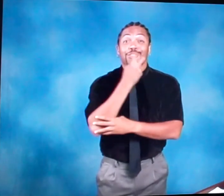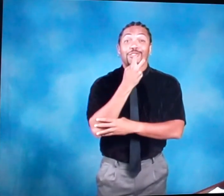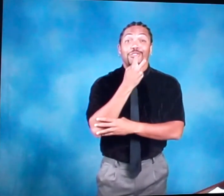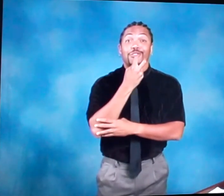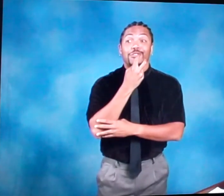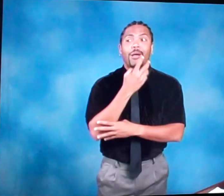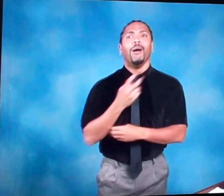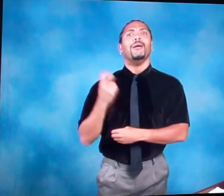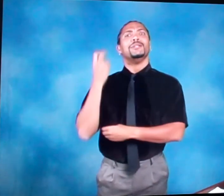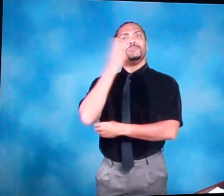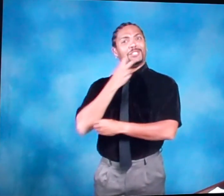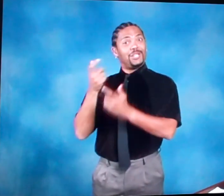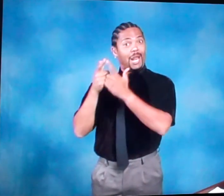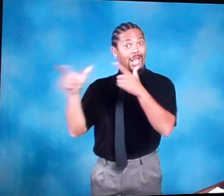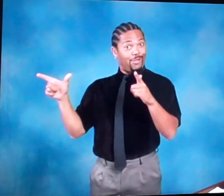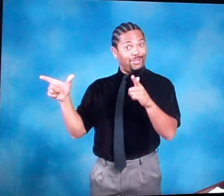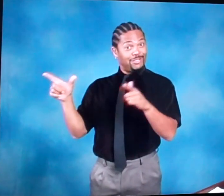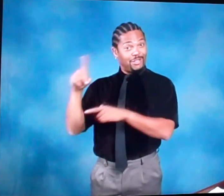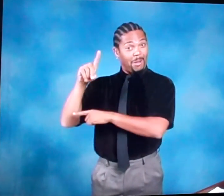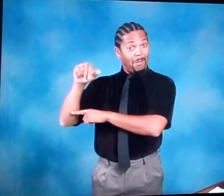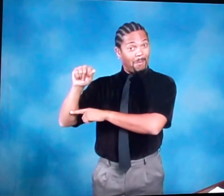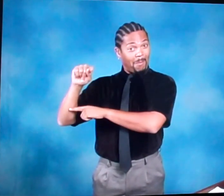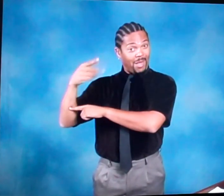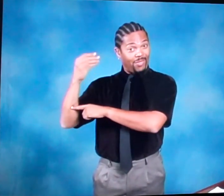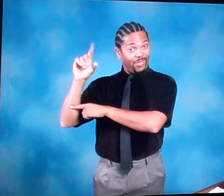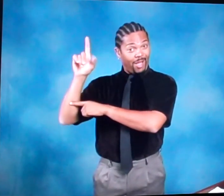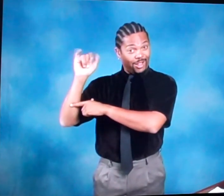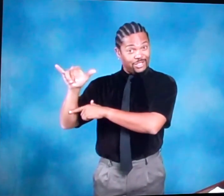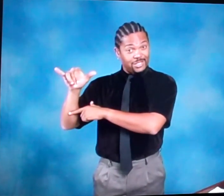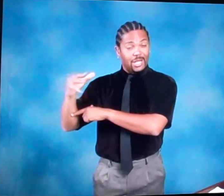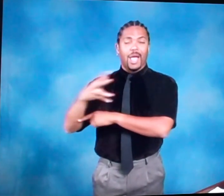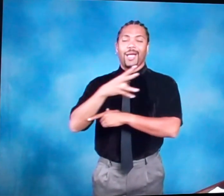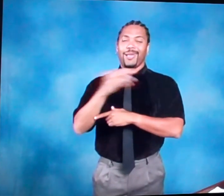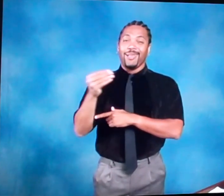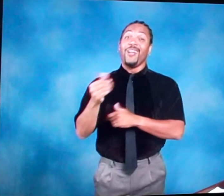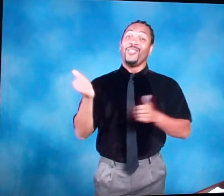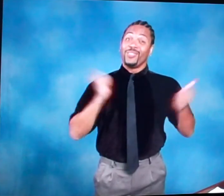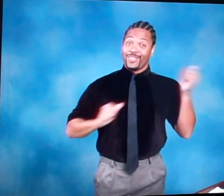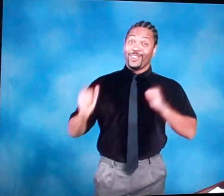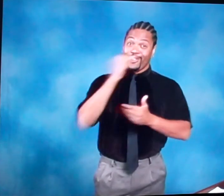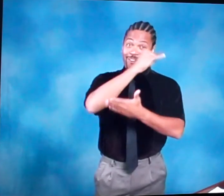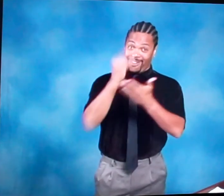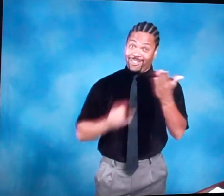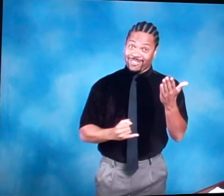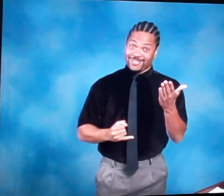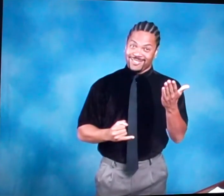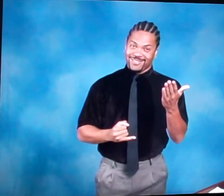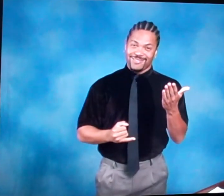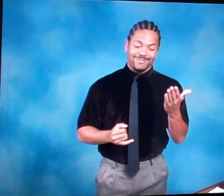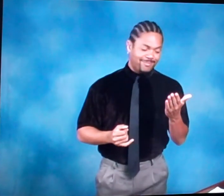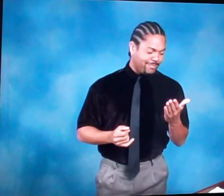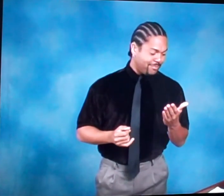sociology, speech and speech language pathology, and theater of the